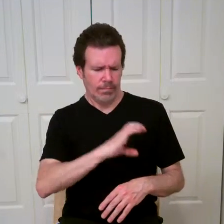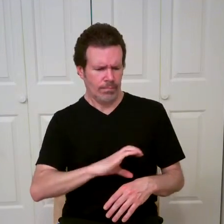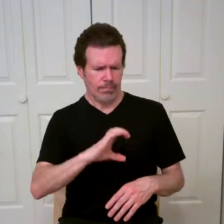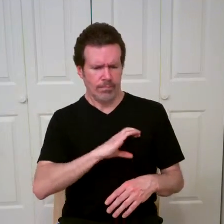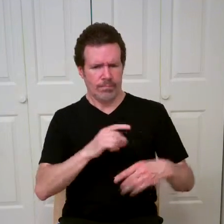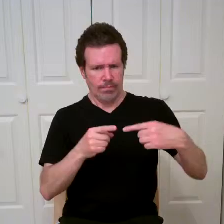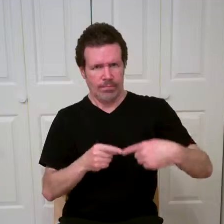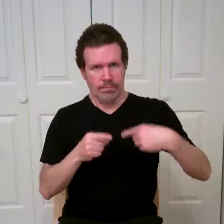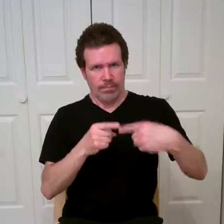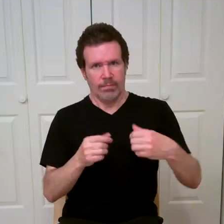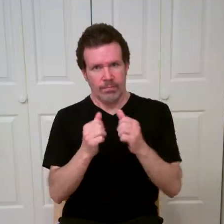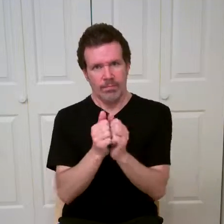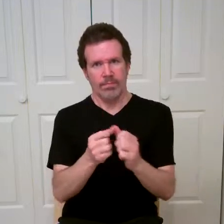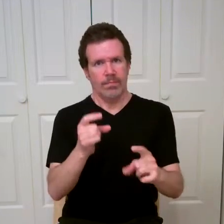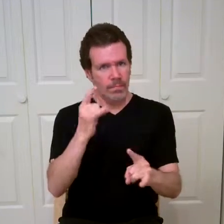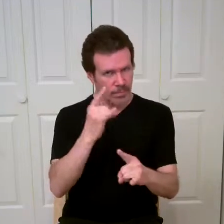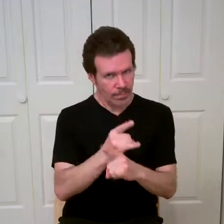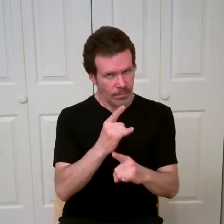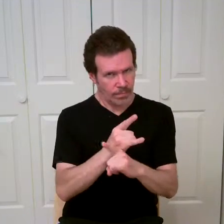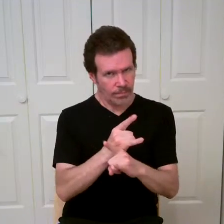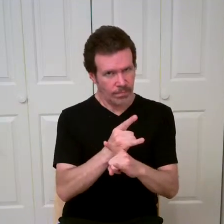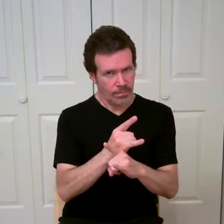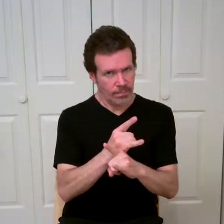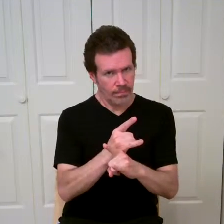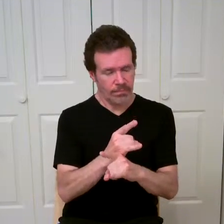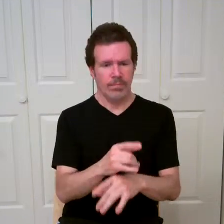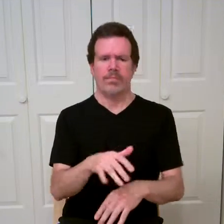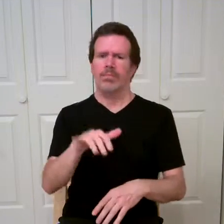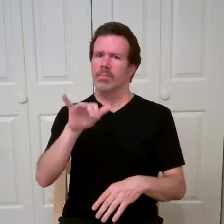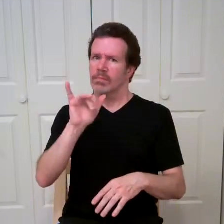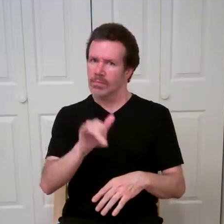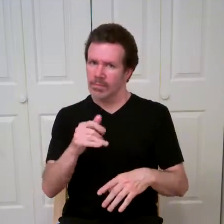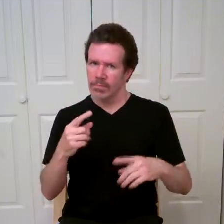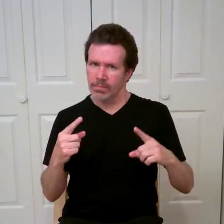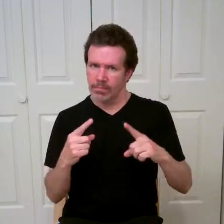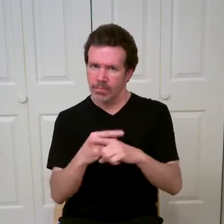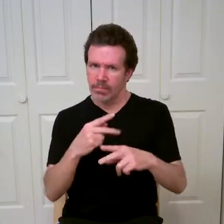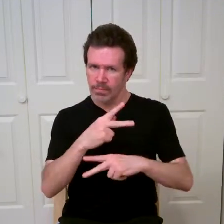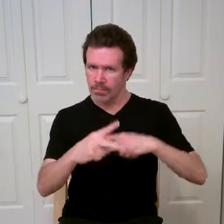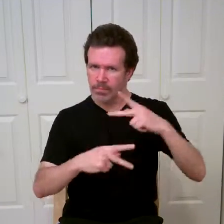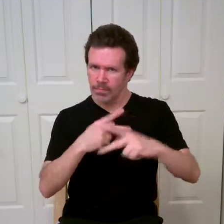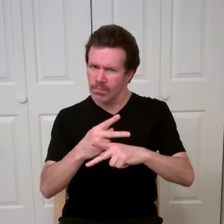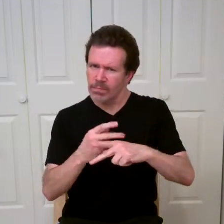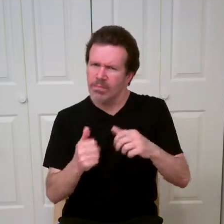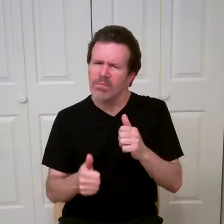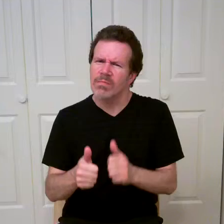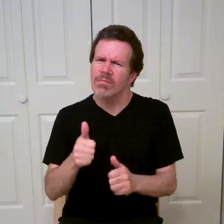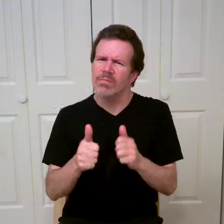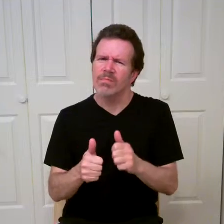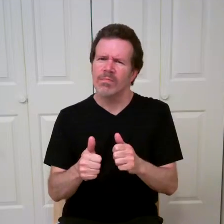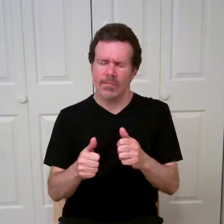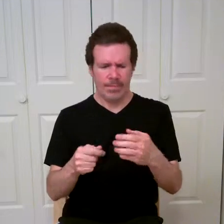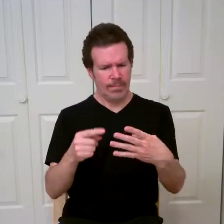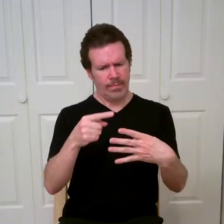What type of conflict is this? A, person versus person. B, person versus